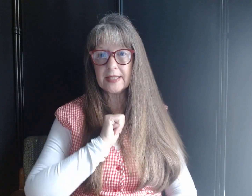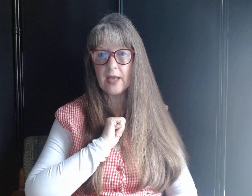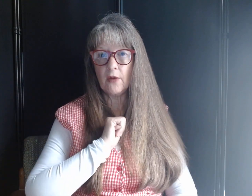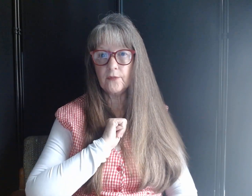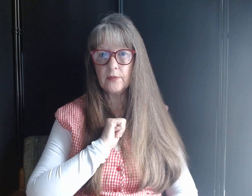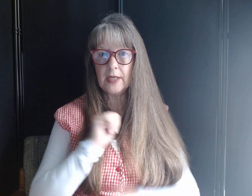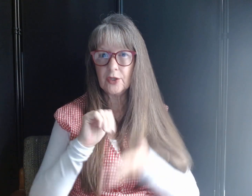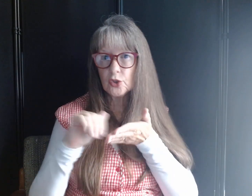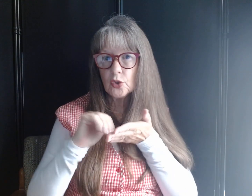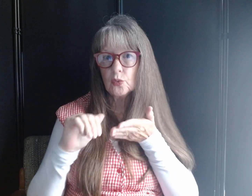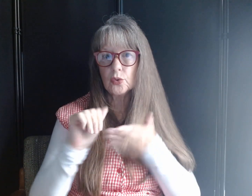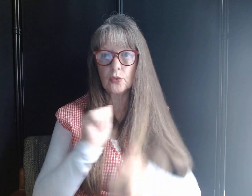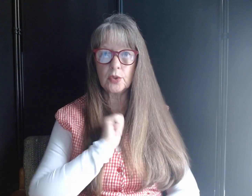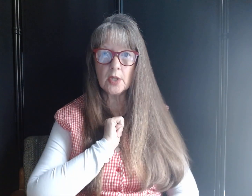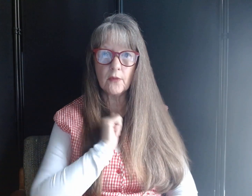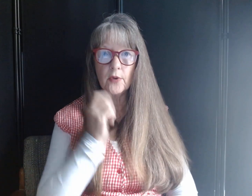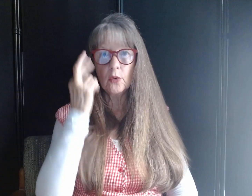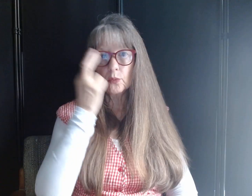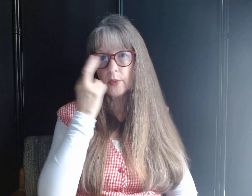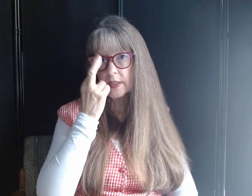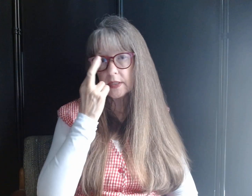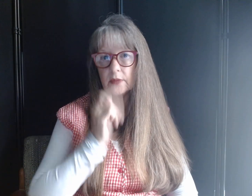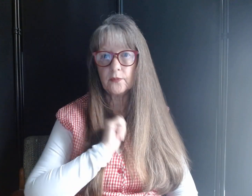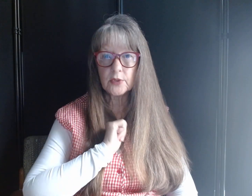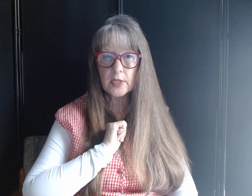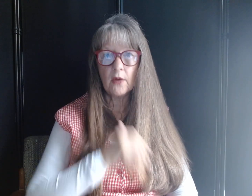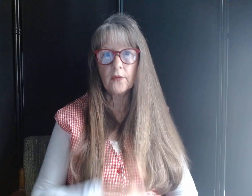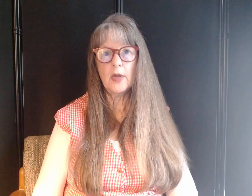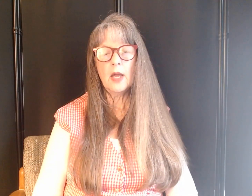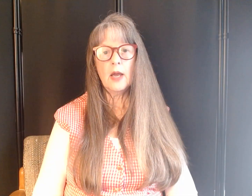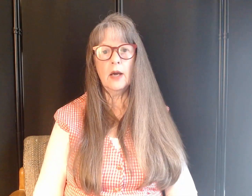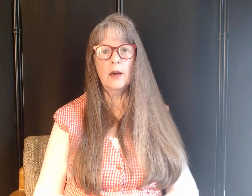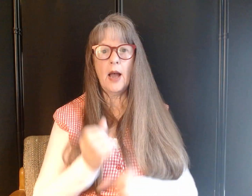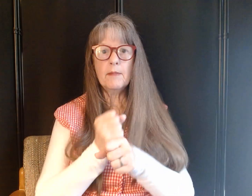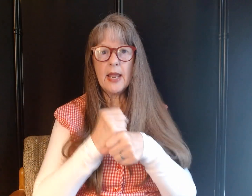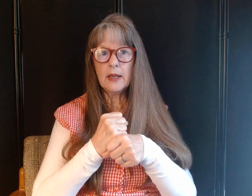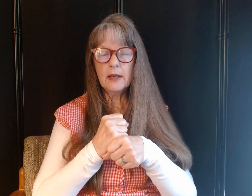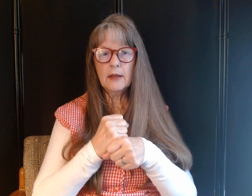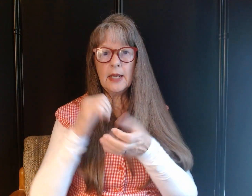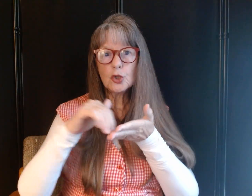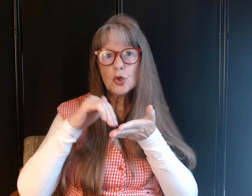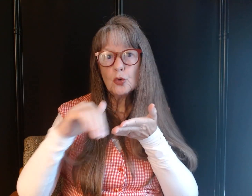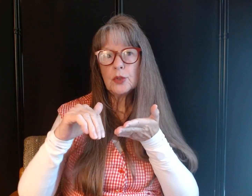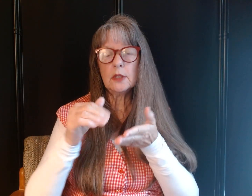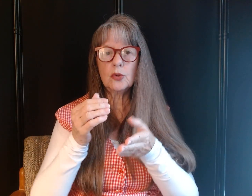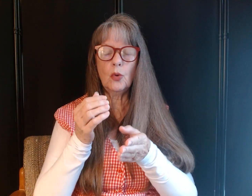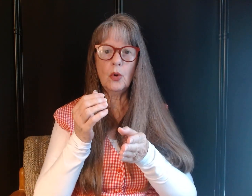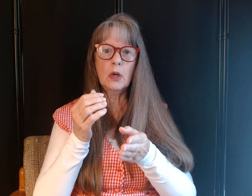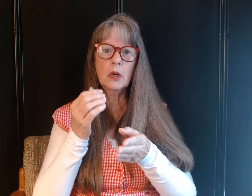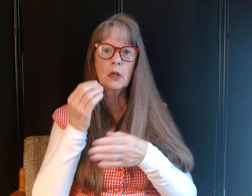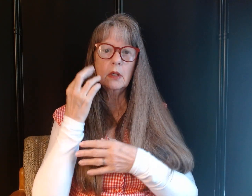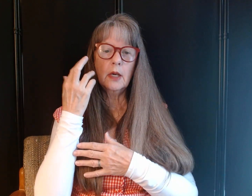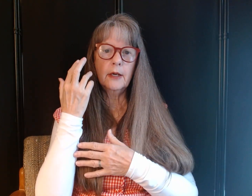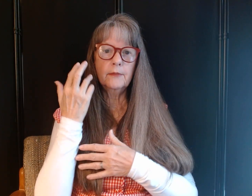self excuse or self reason for self. I make excuses, or